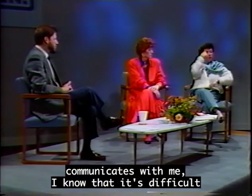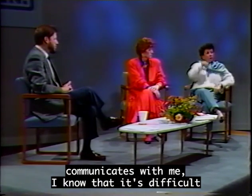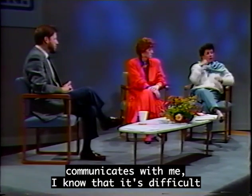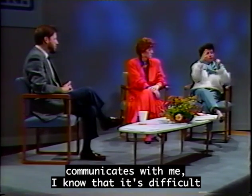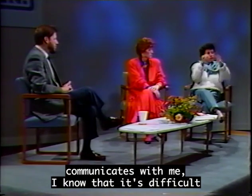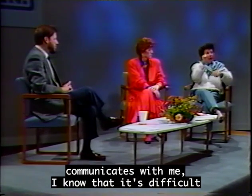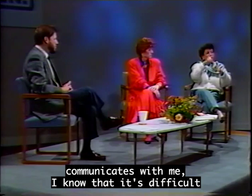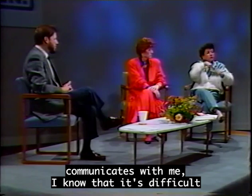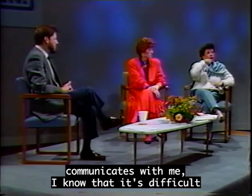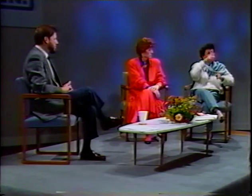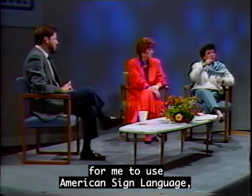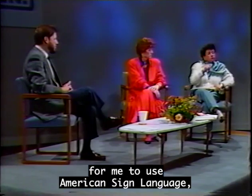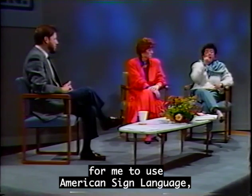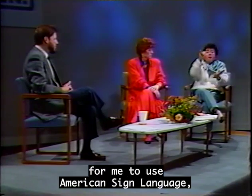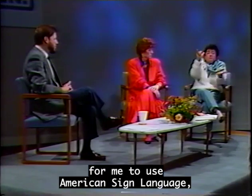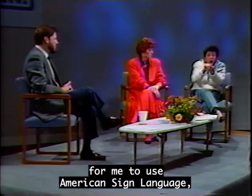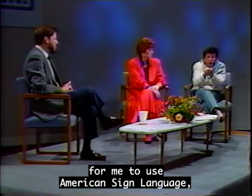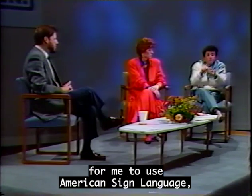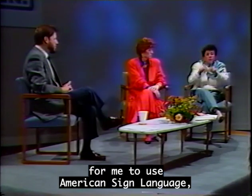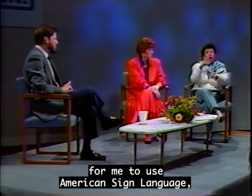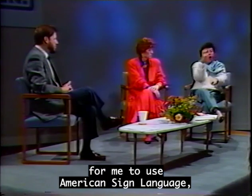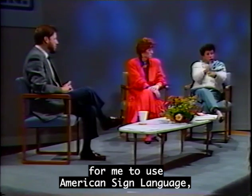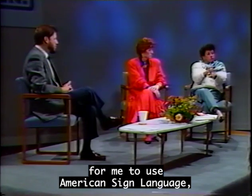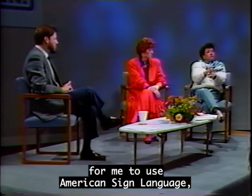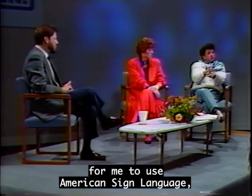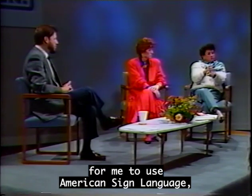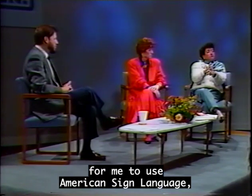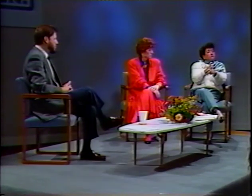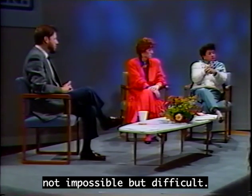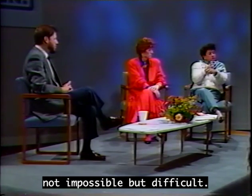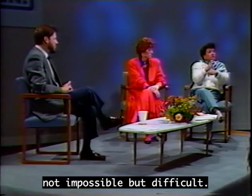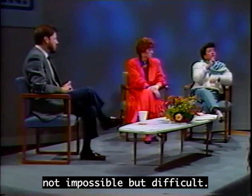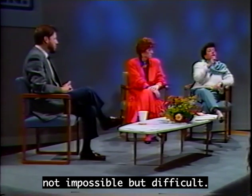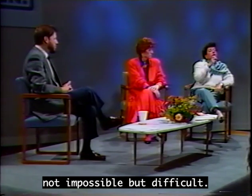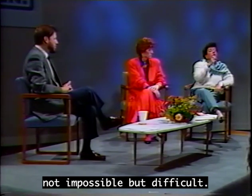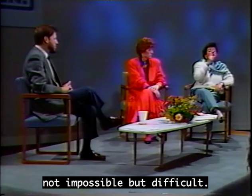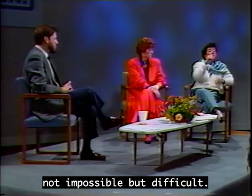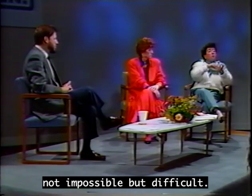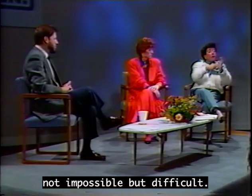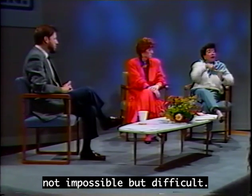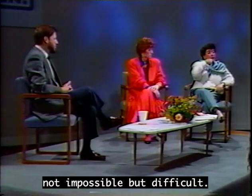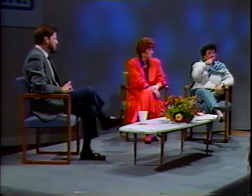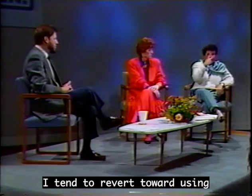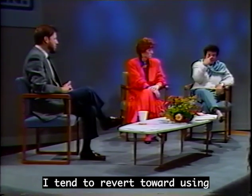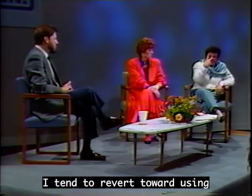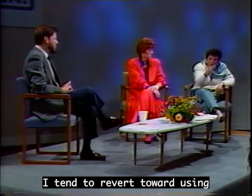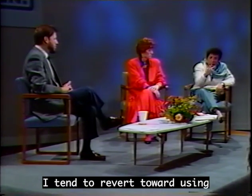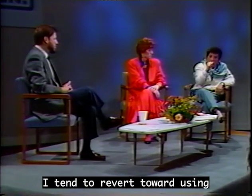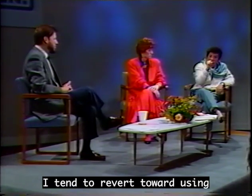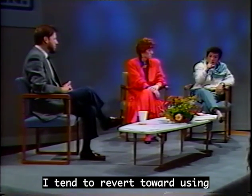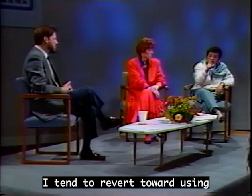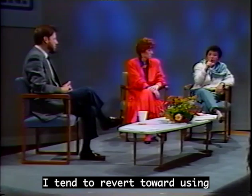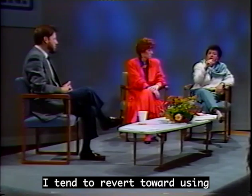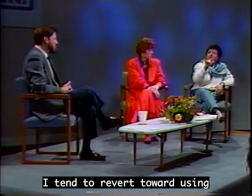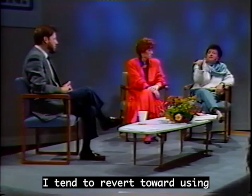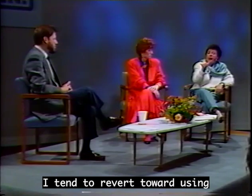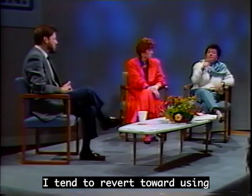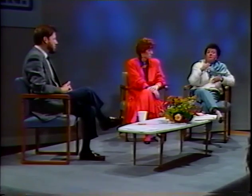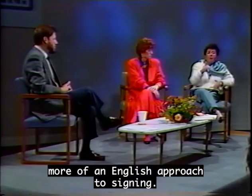know that it's difficult for me to use American Sign Language. Not impossible, but difficult. I tend to revert toward using